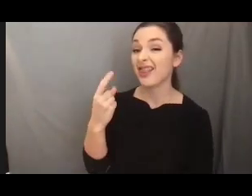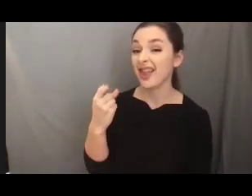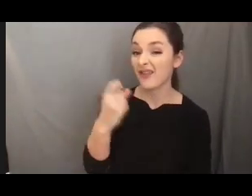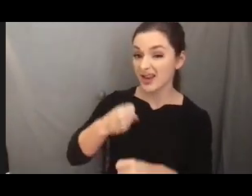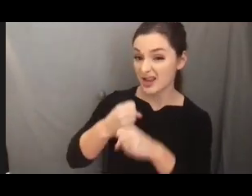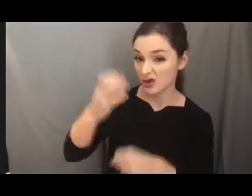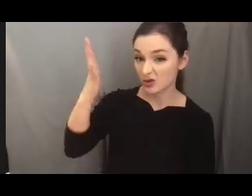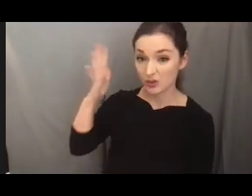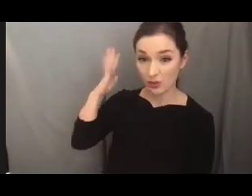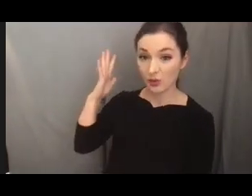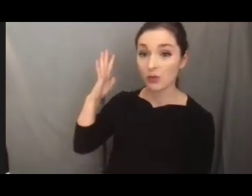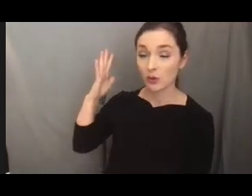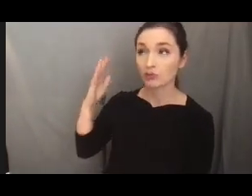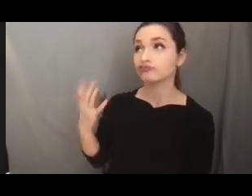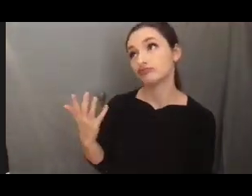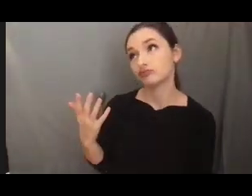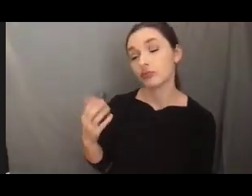So